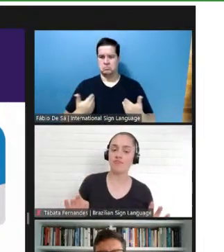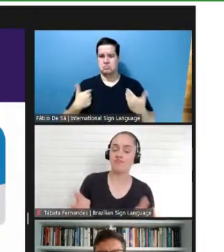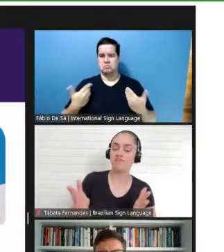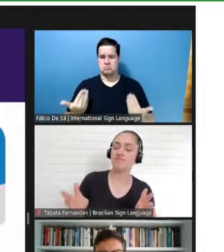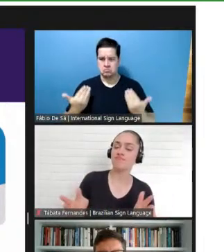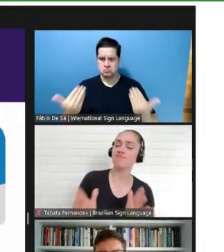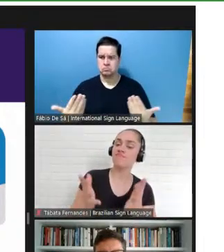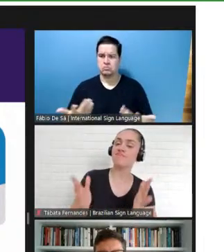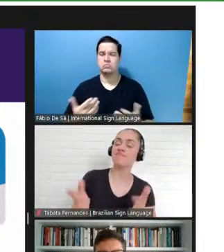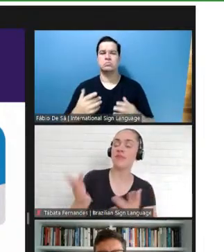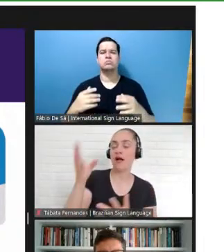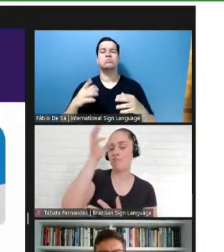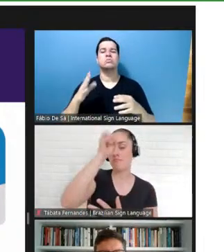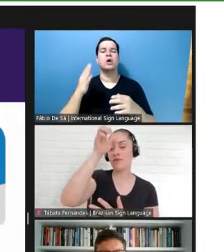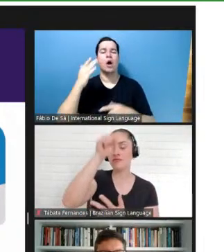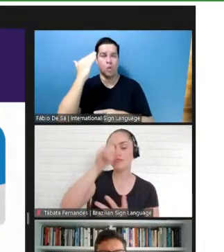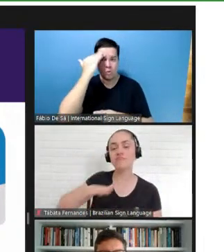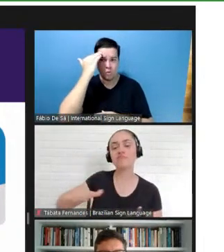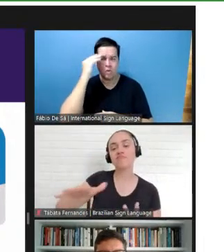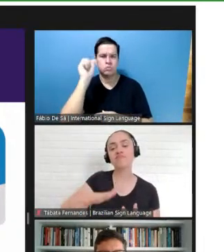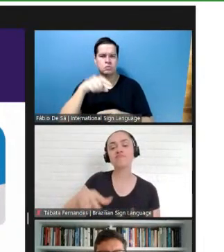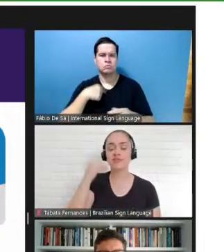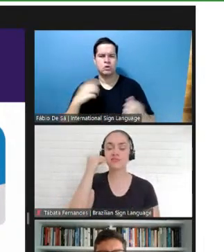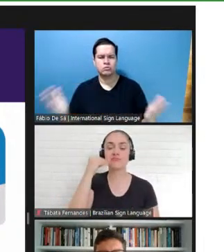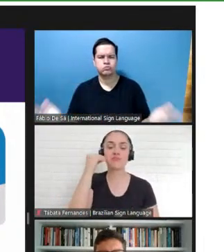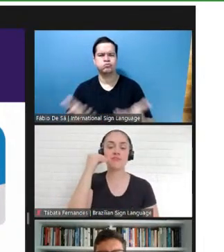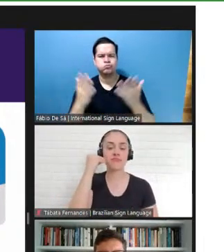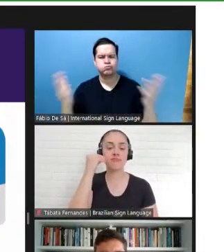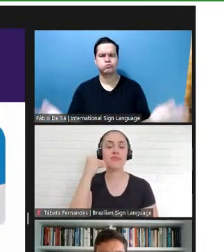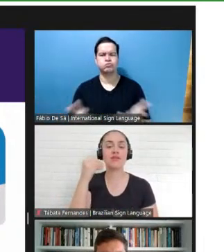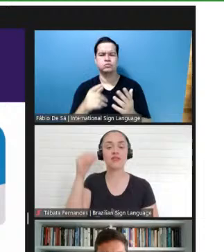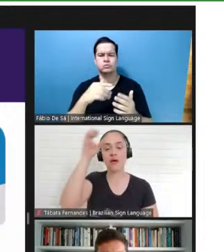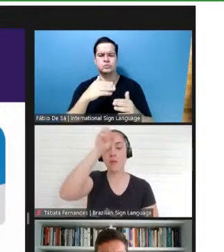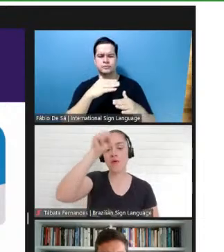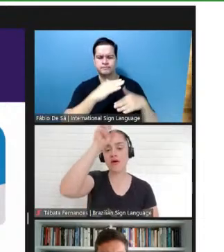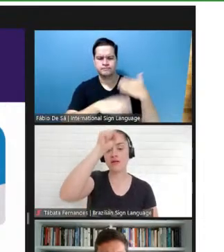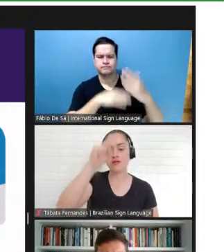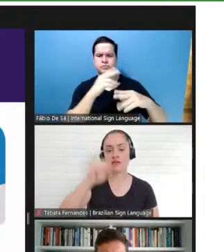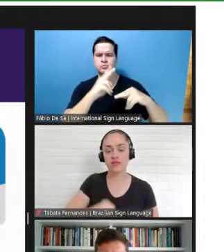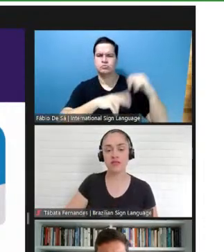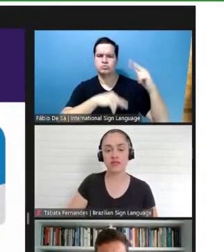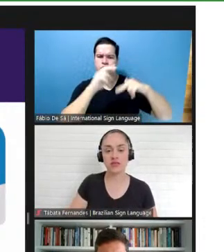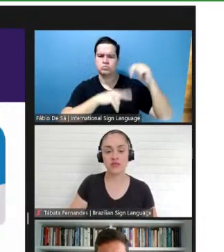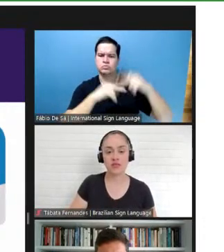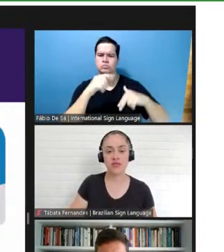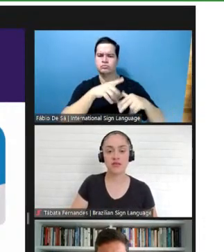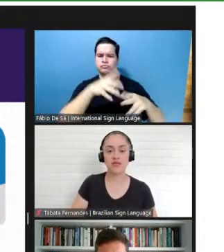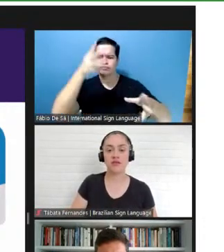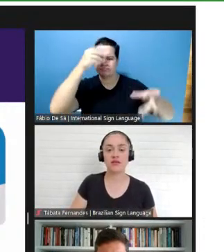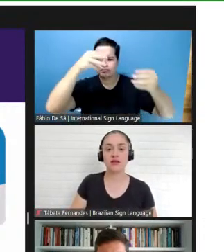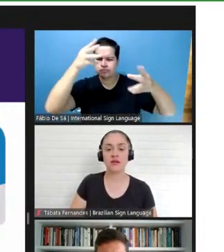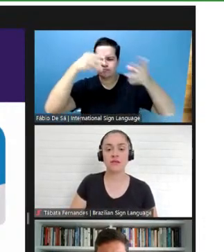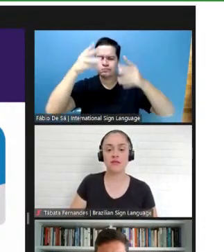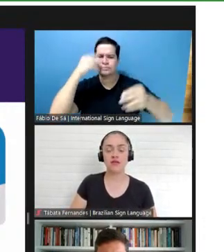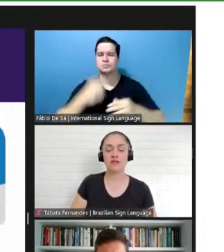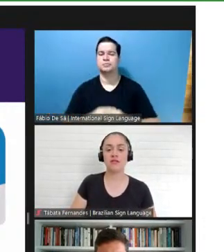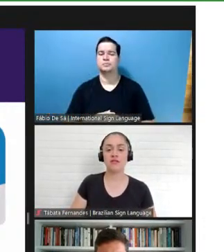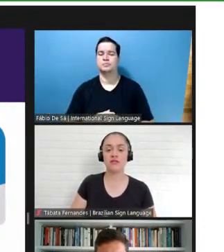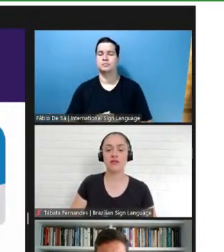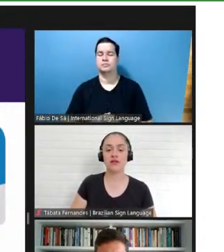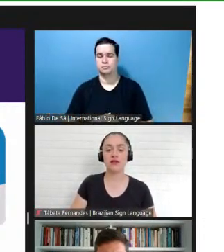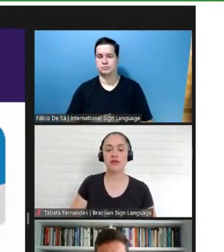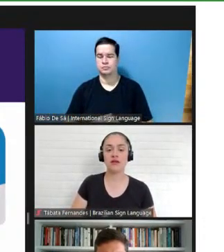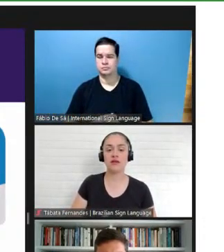learning environment, into a learning experience, and have ways to access from the beginning all of these